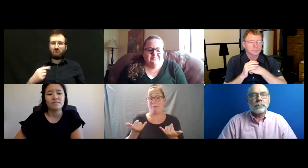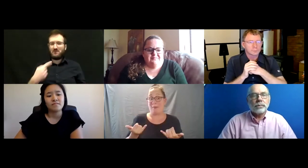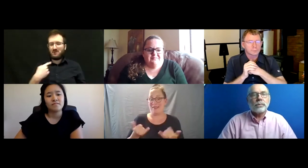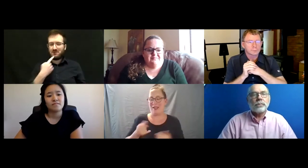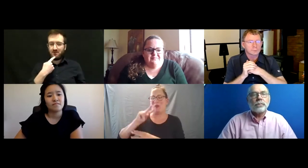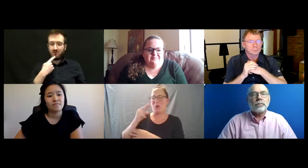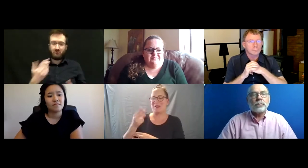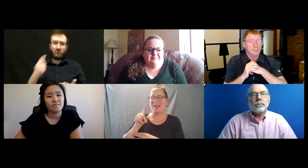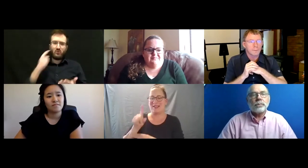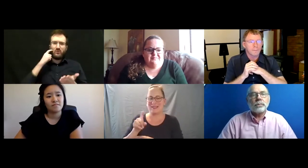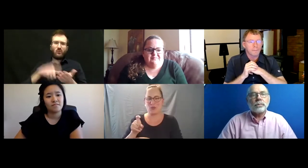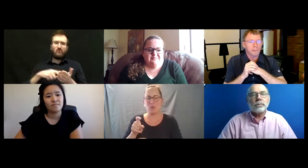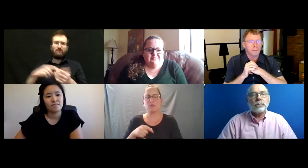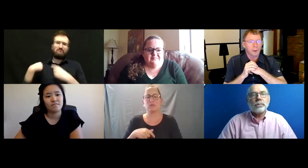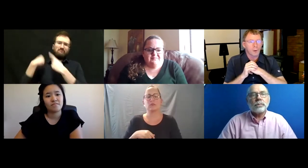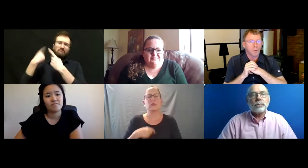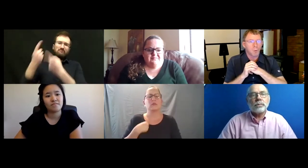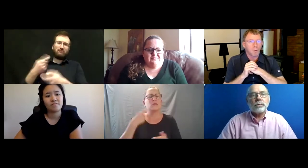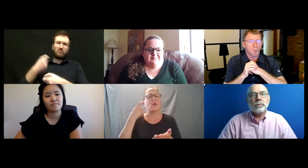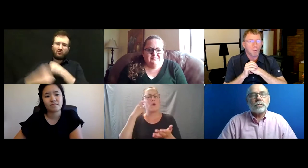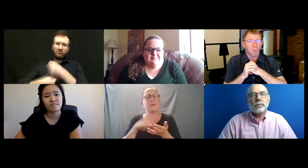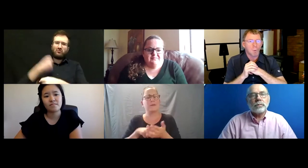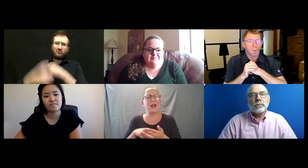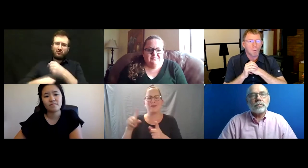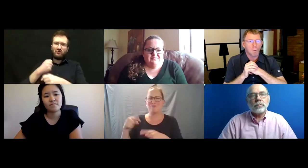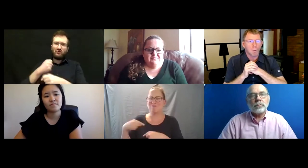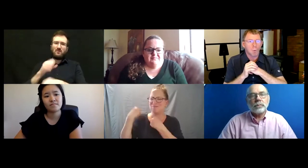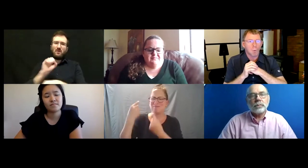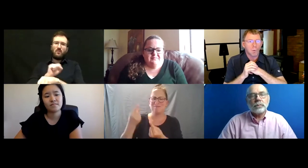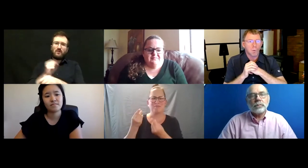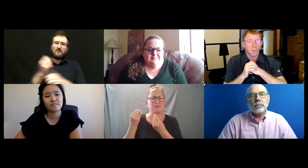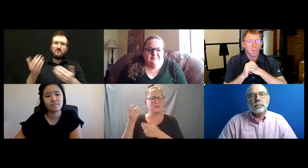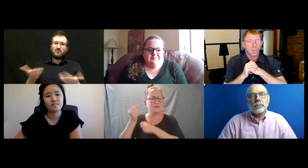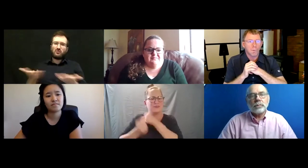We're now on to our second discussion question.